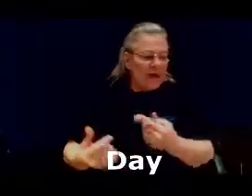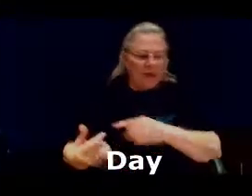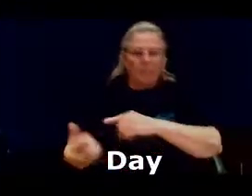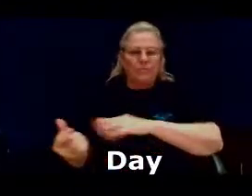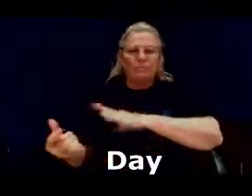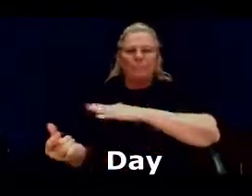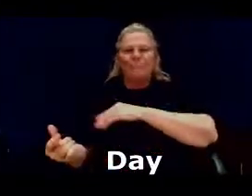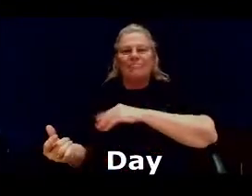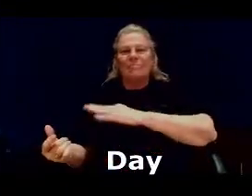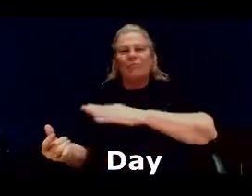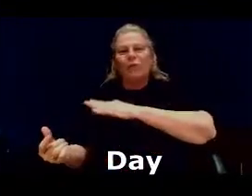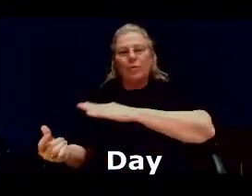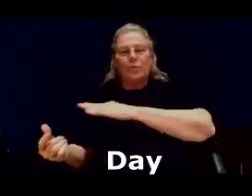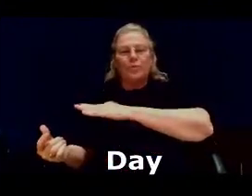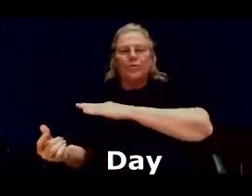Day. Form your